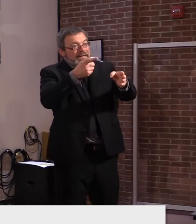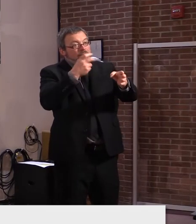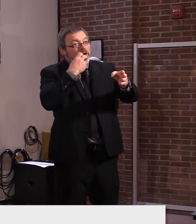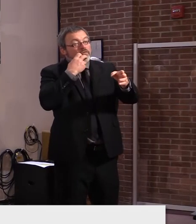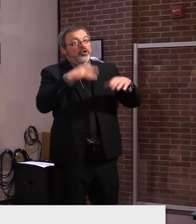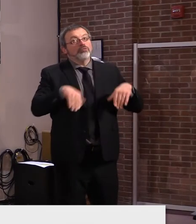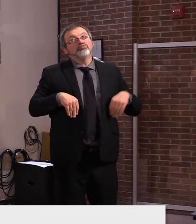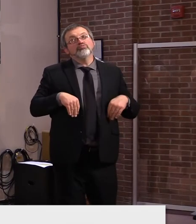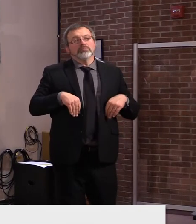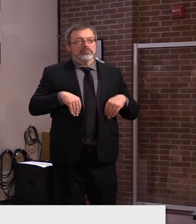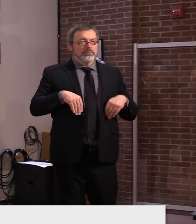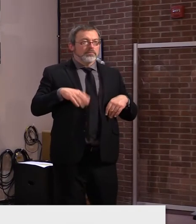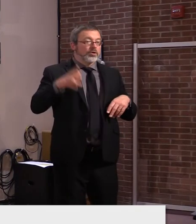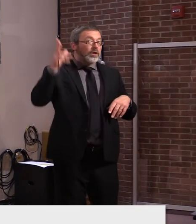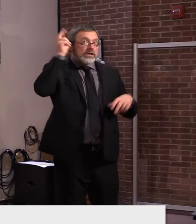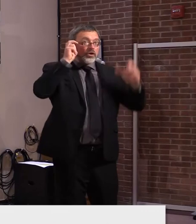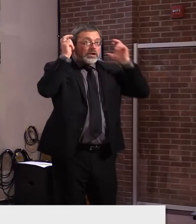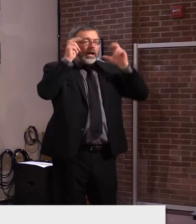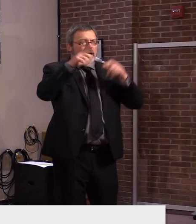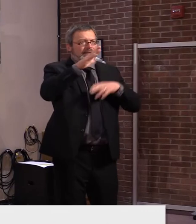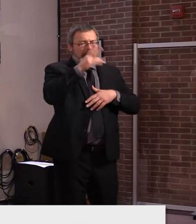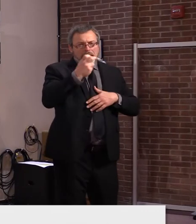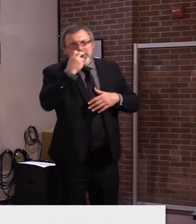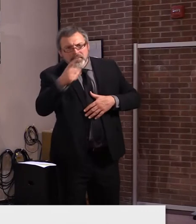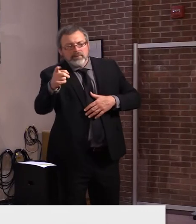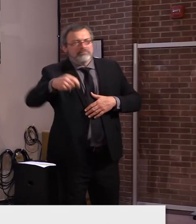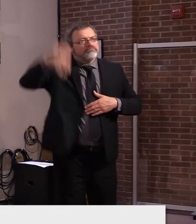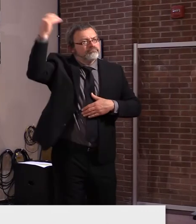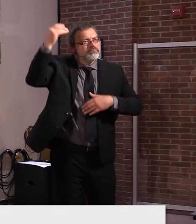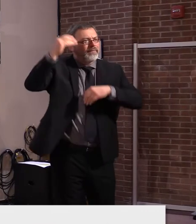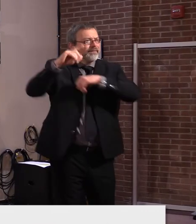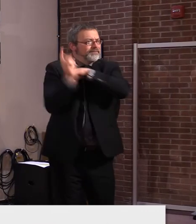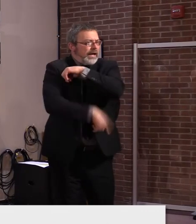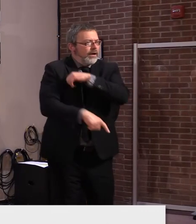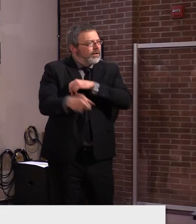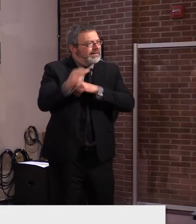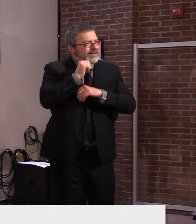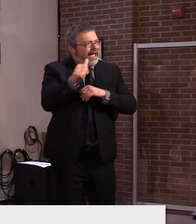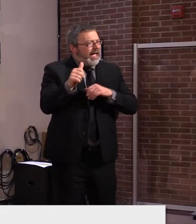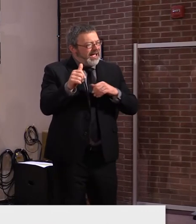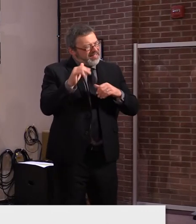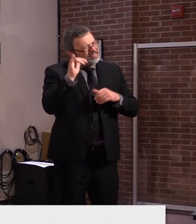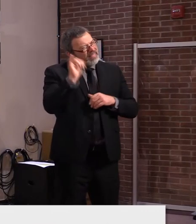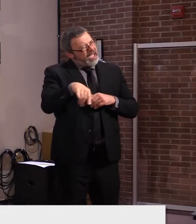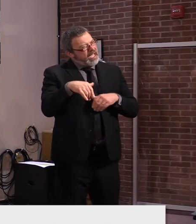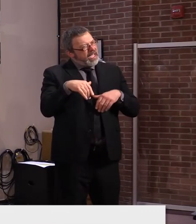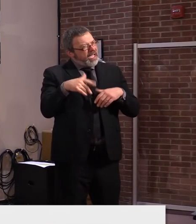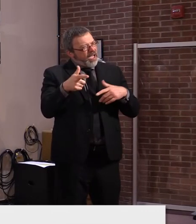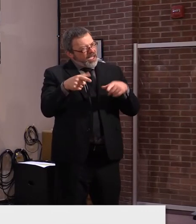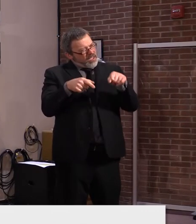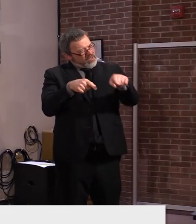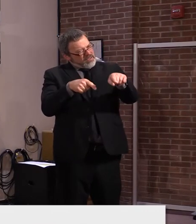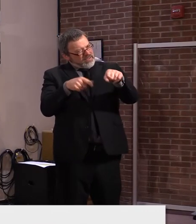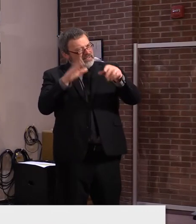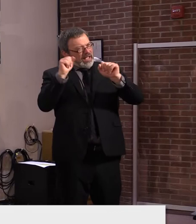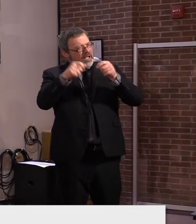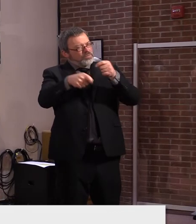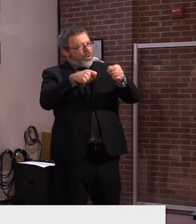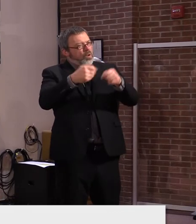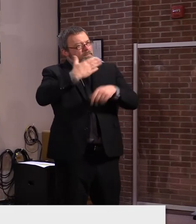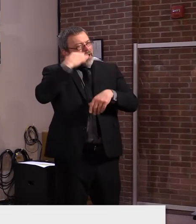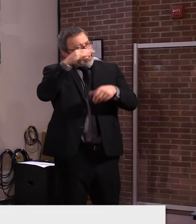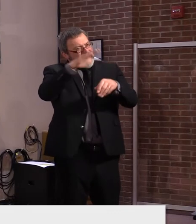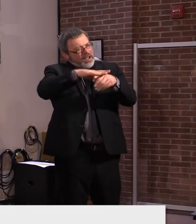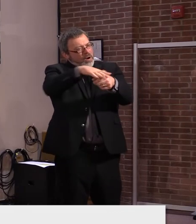if the games are not receiving proper oversight, that's something we should take a look at for sure. But I'd have to see the specific solution